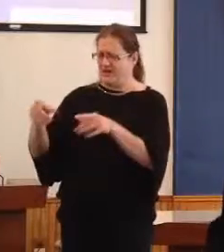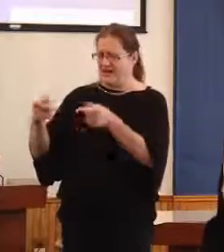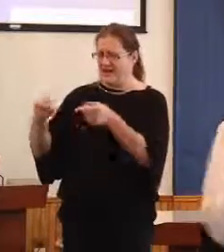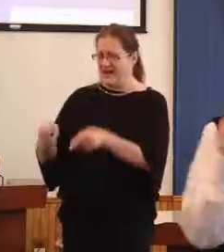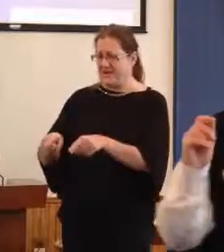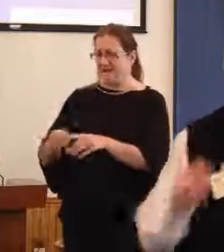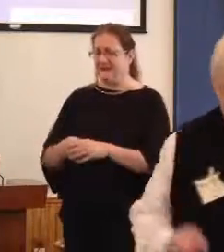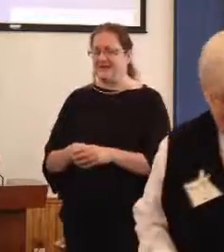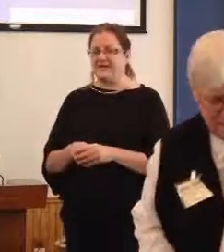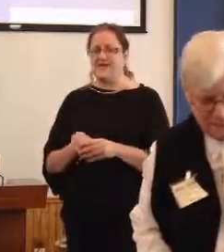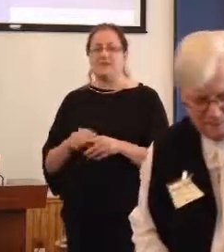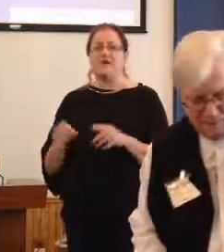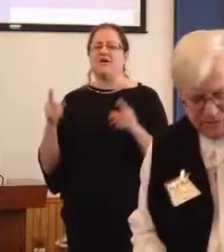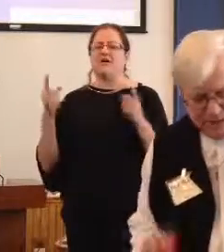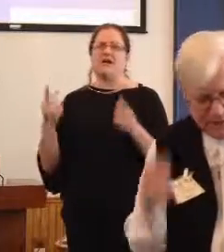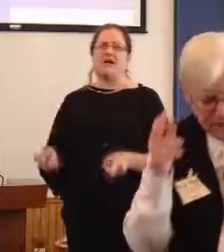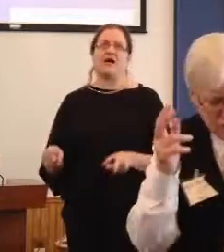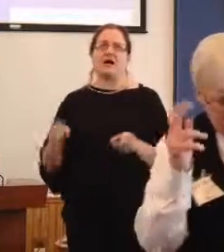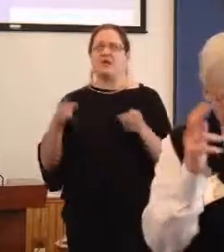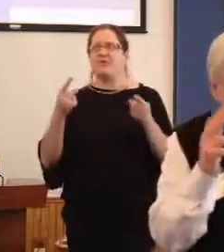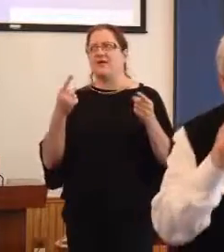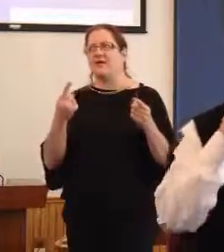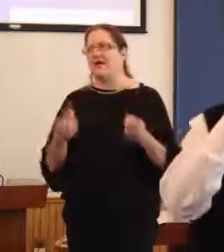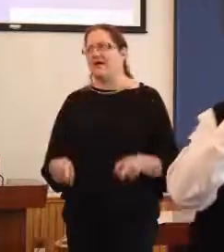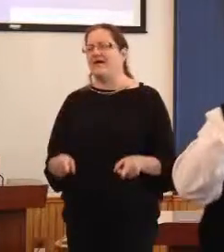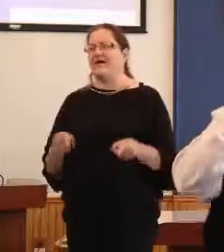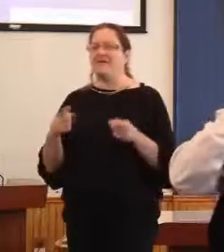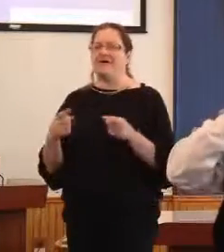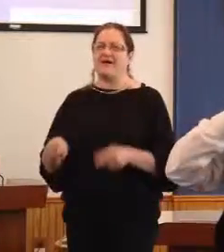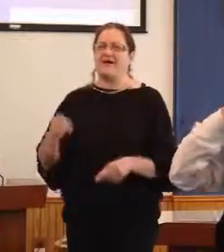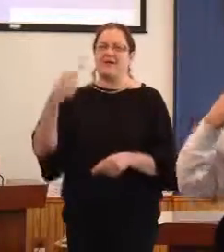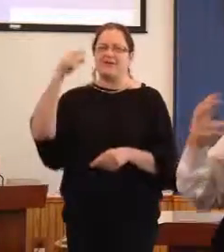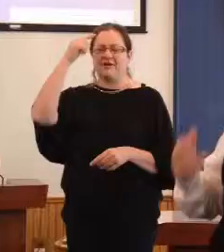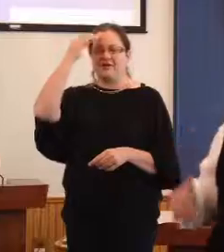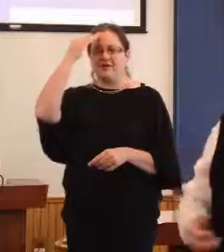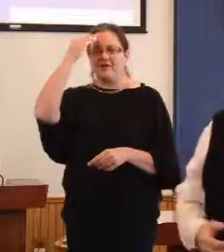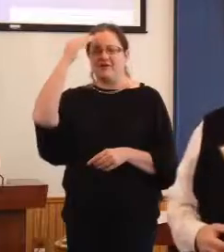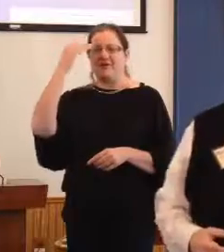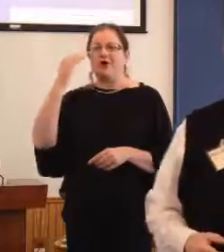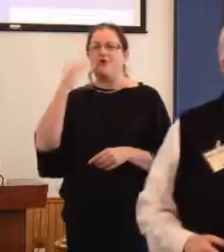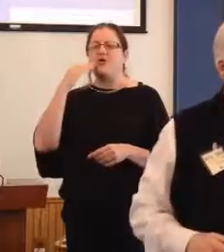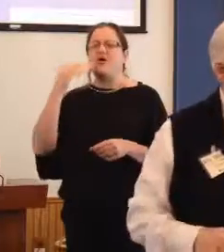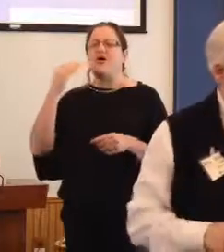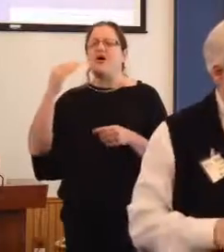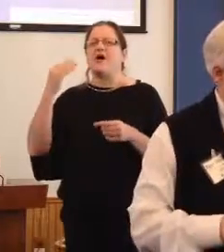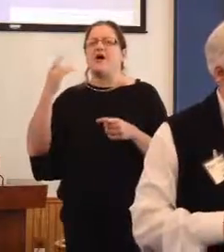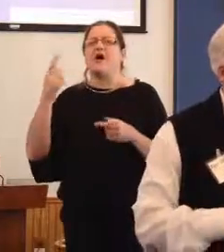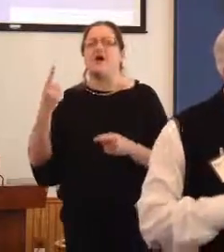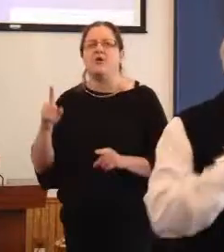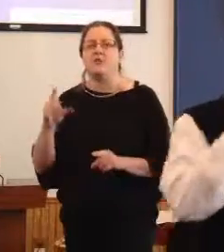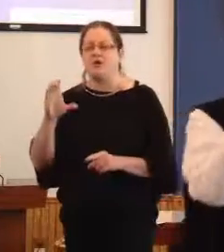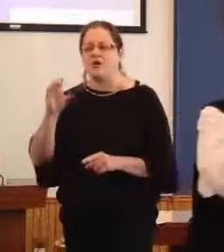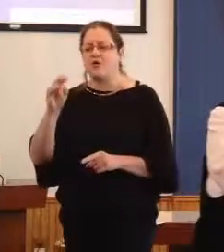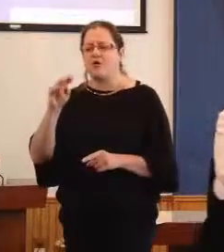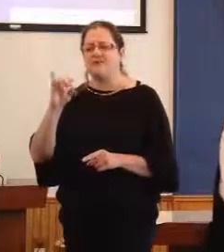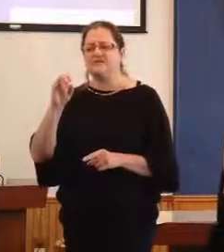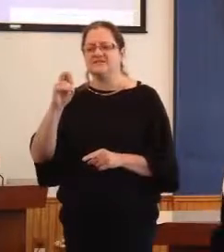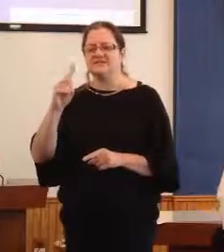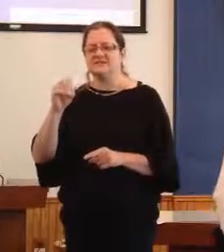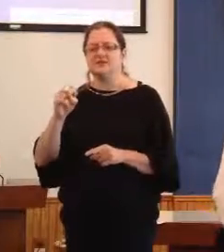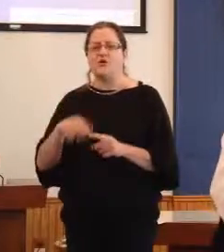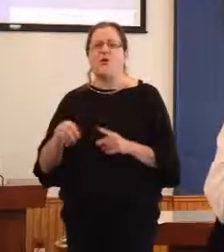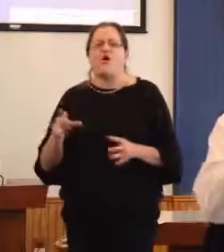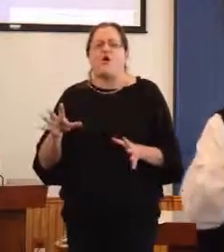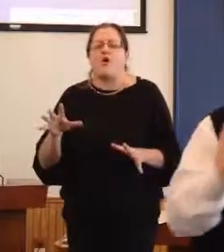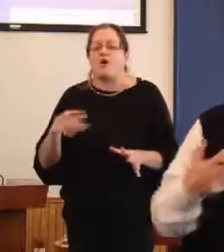But my friends, they happen all the time. It's just that we call them coincidences, or